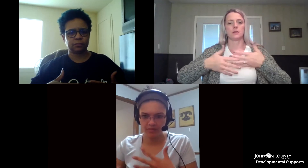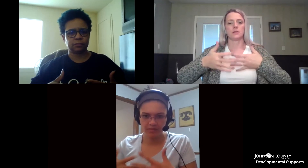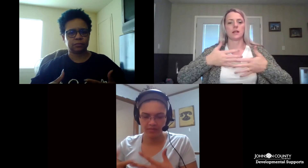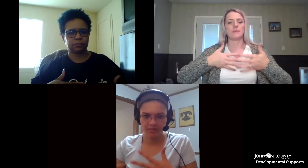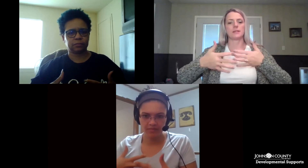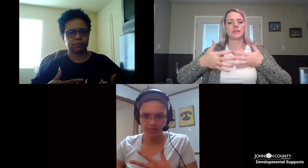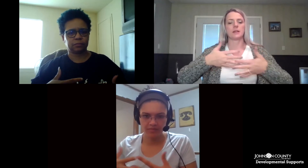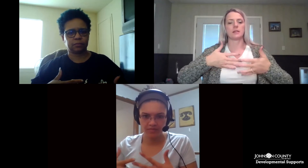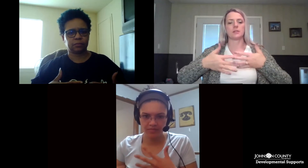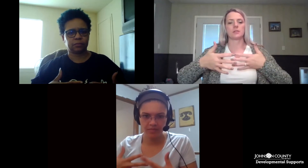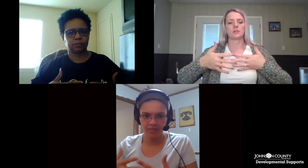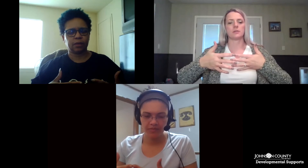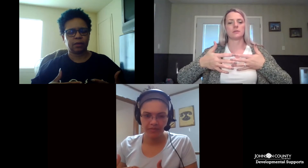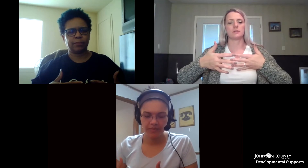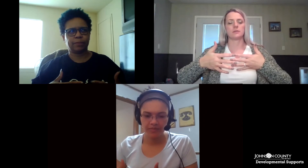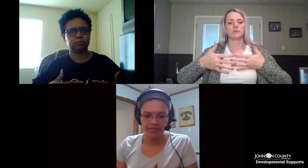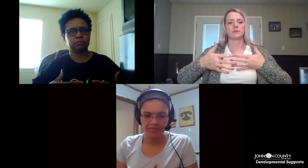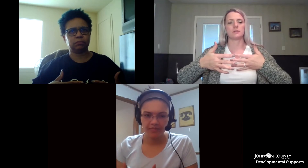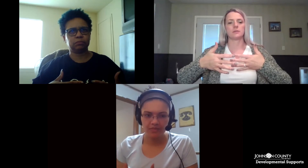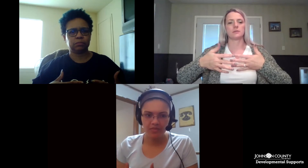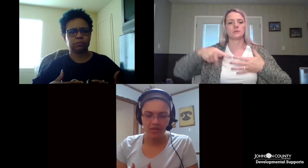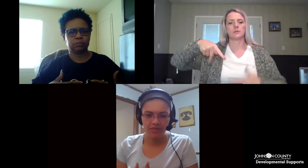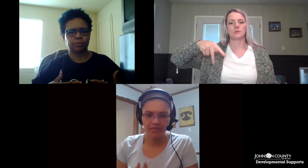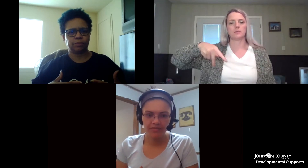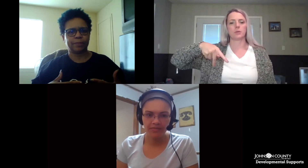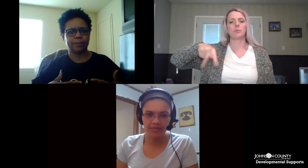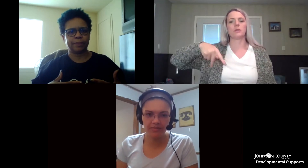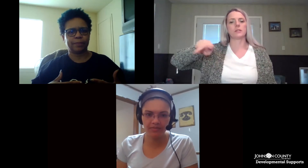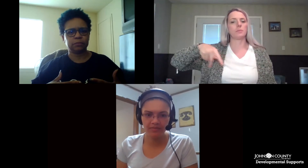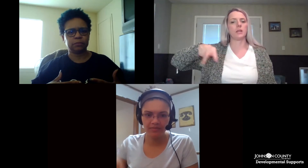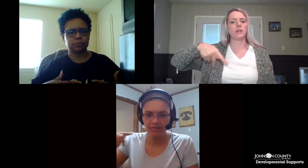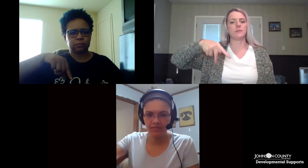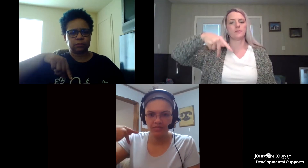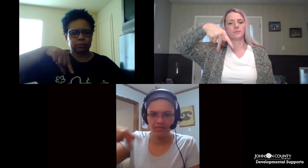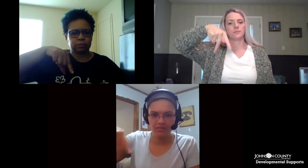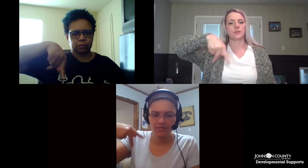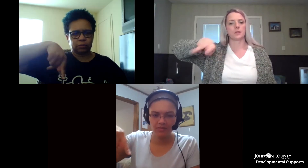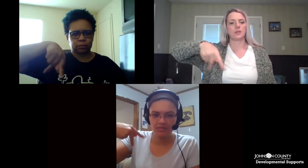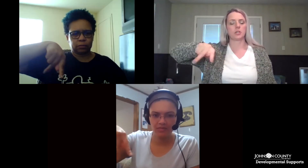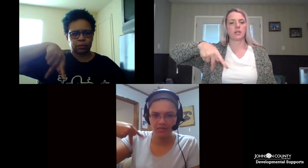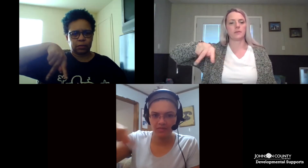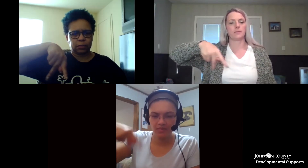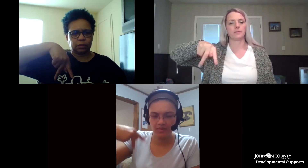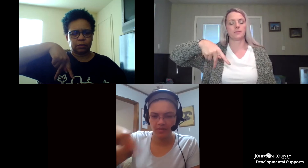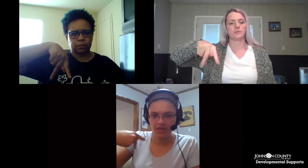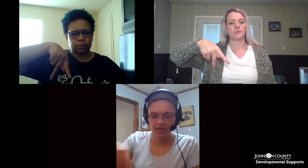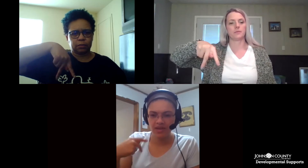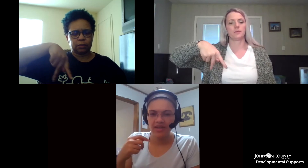And did I miss any colors? Purple. Purple. Purple is E and shake it.